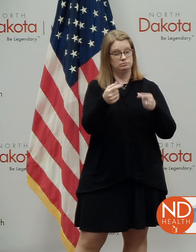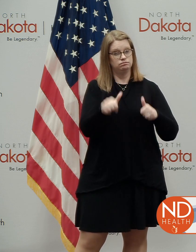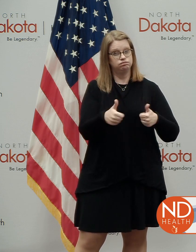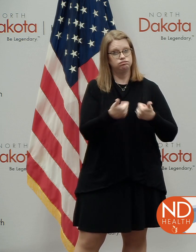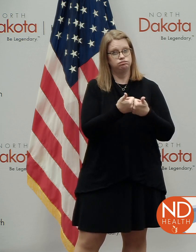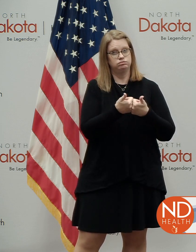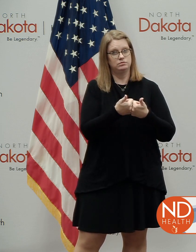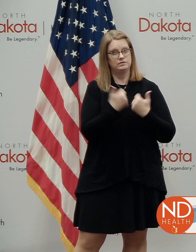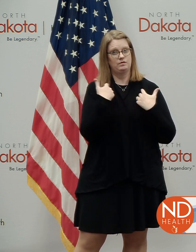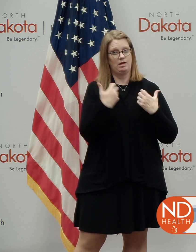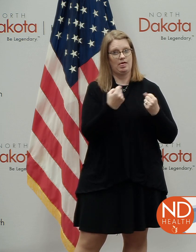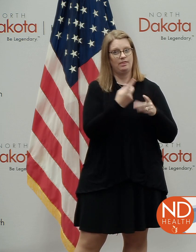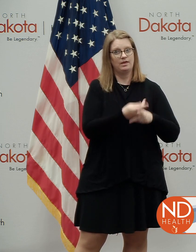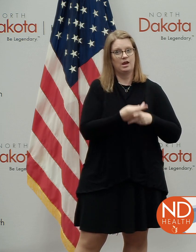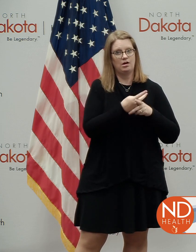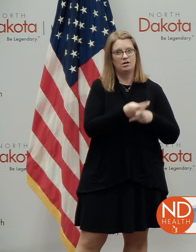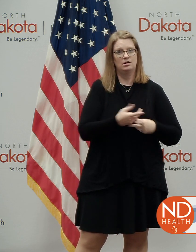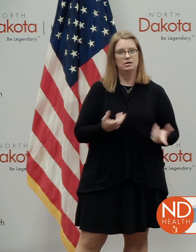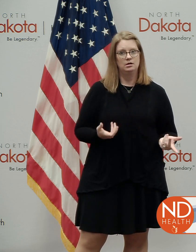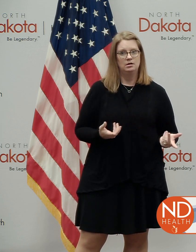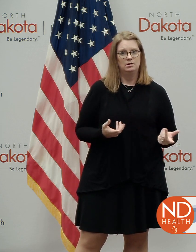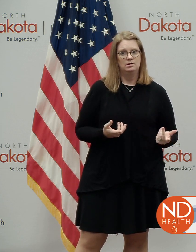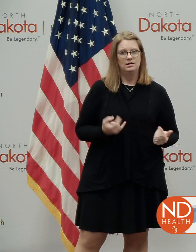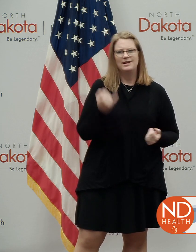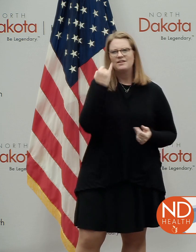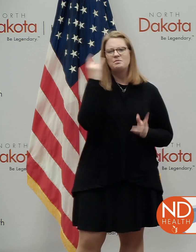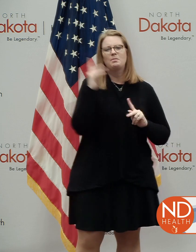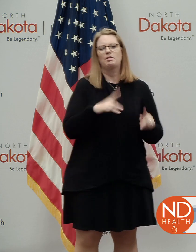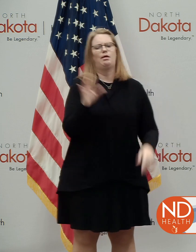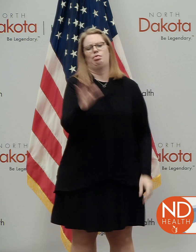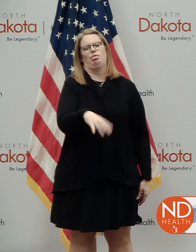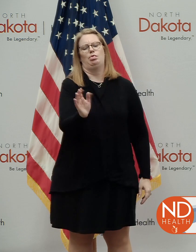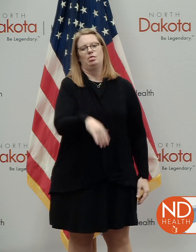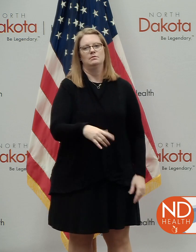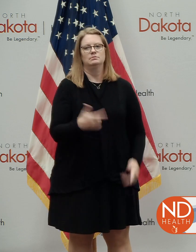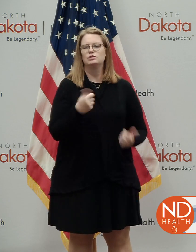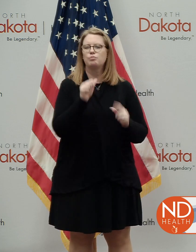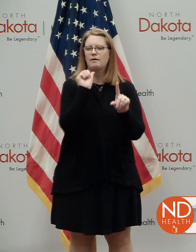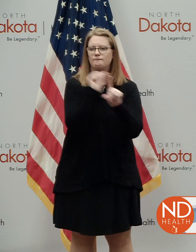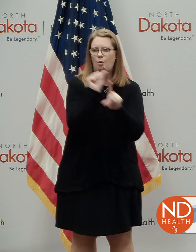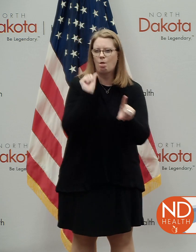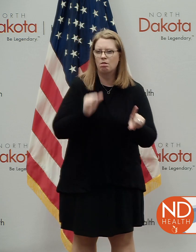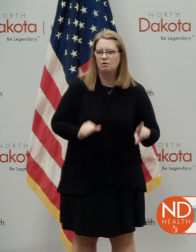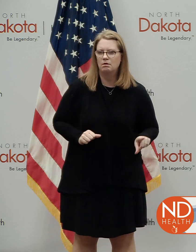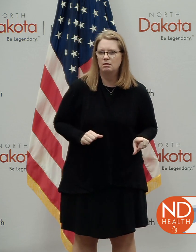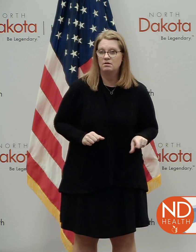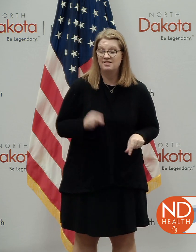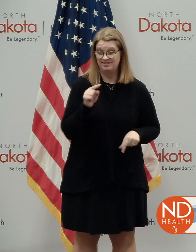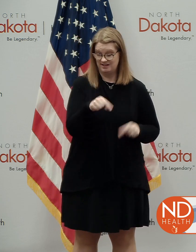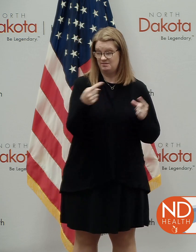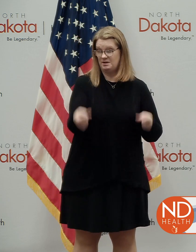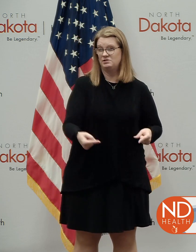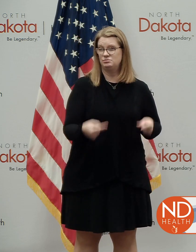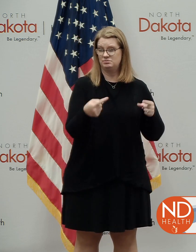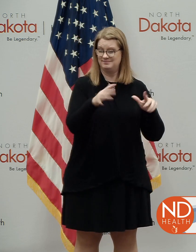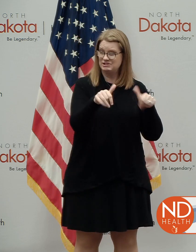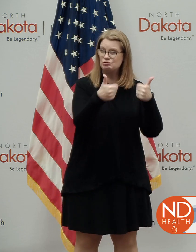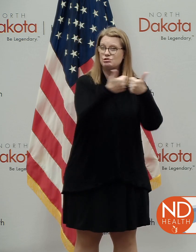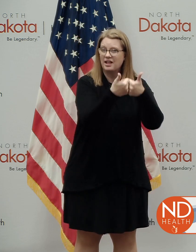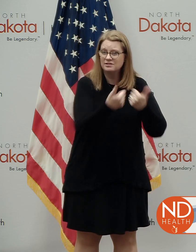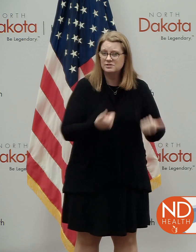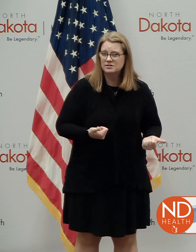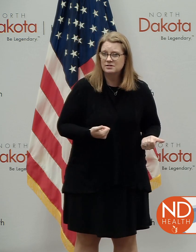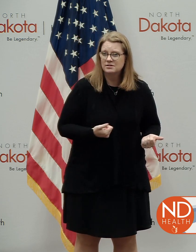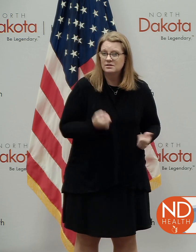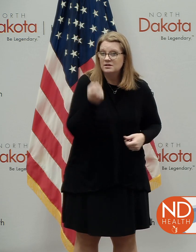For anybody not to say that fooling themselves or at least trying to fool you, it's been a big challenge. But we've had 6